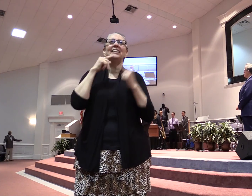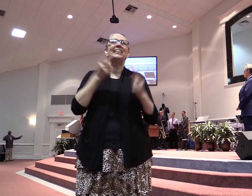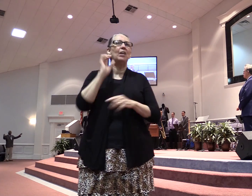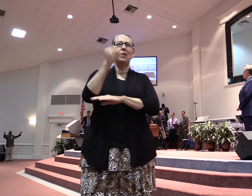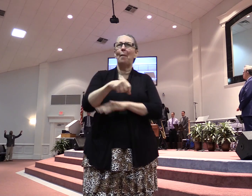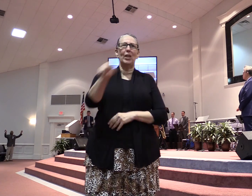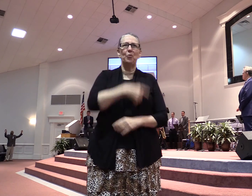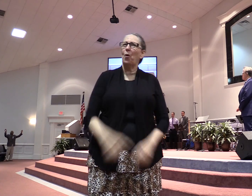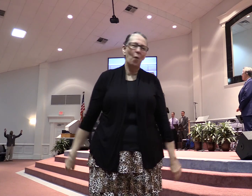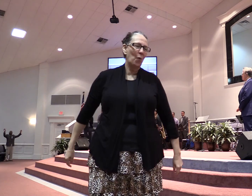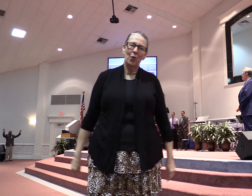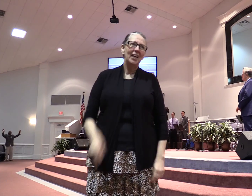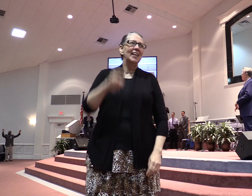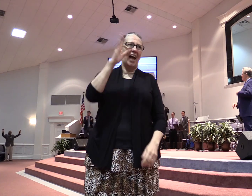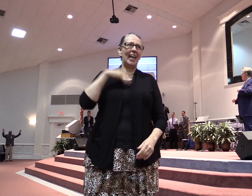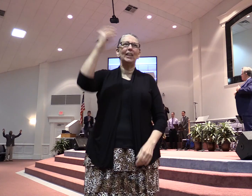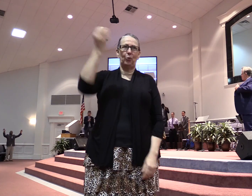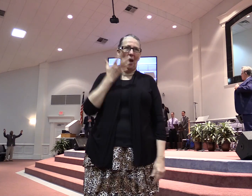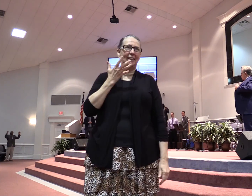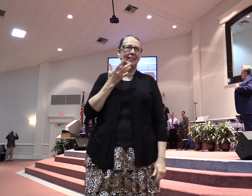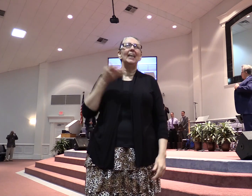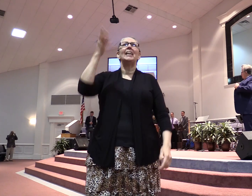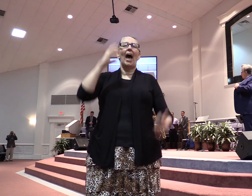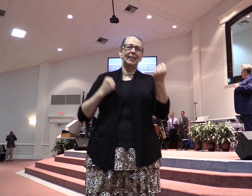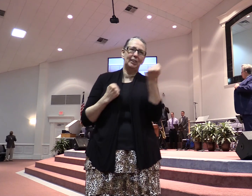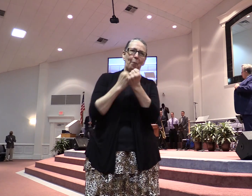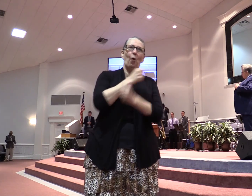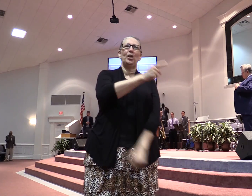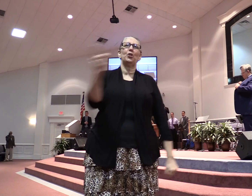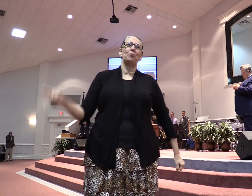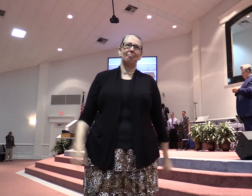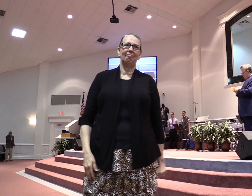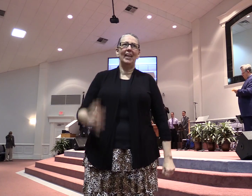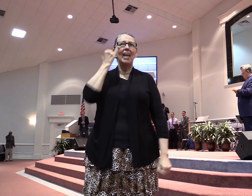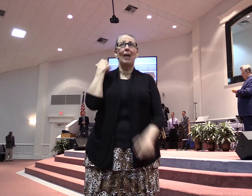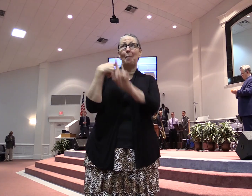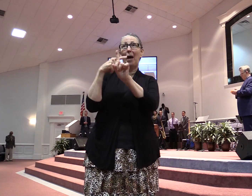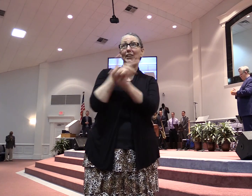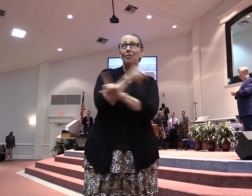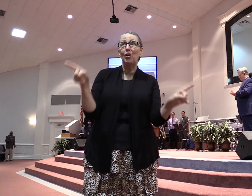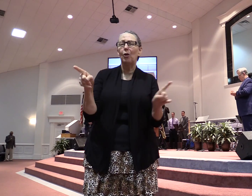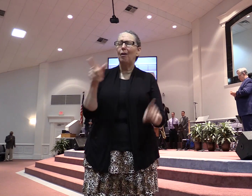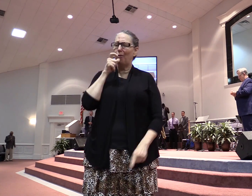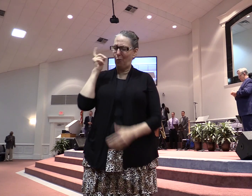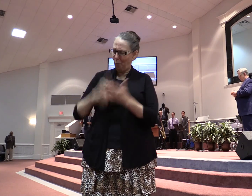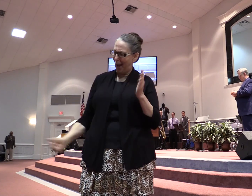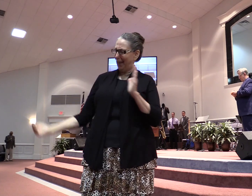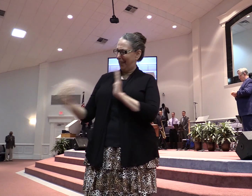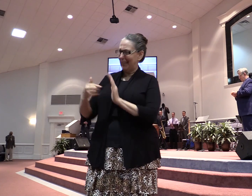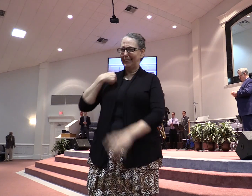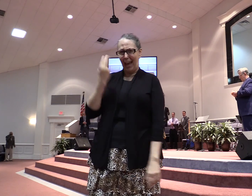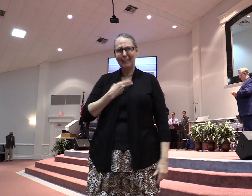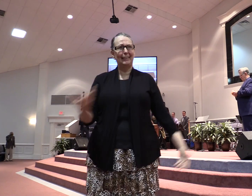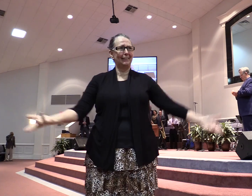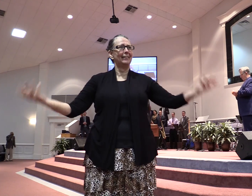Amen. God's got it. God's fighting for you. If God be for us, who then can be against